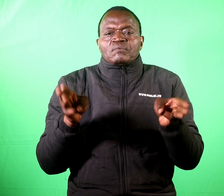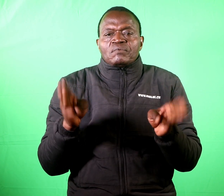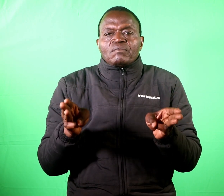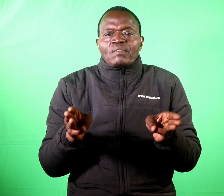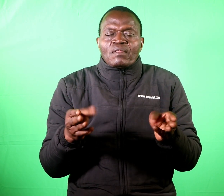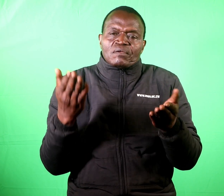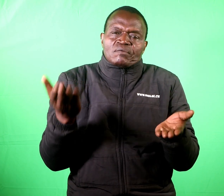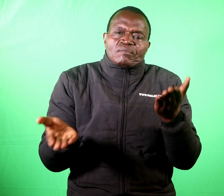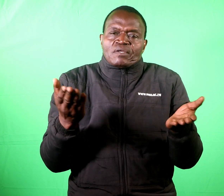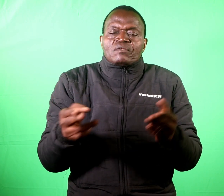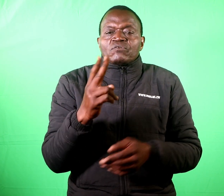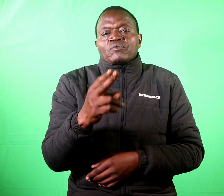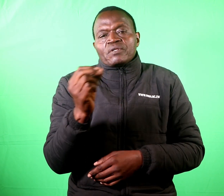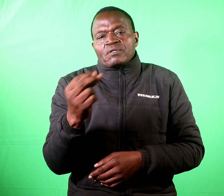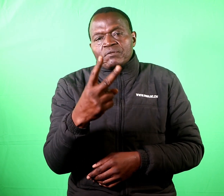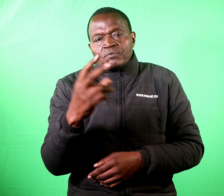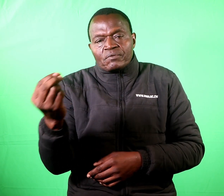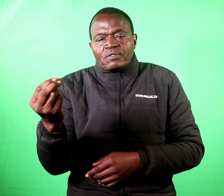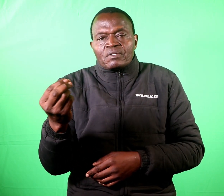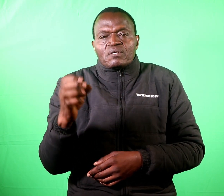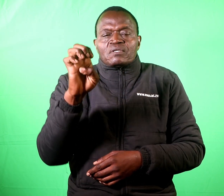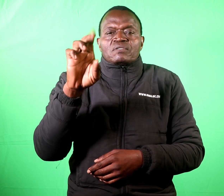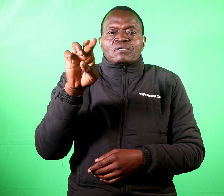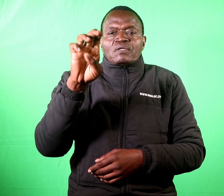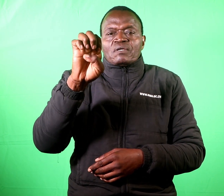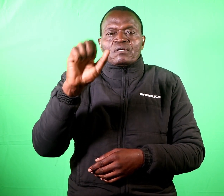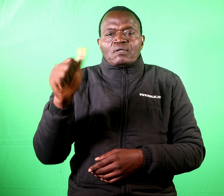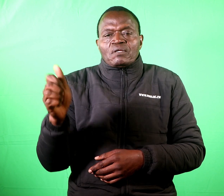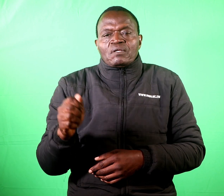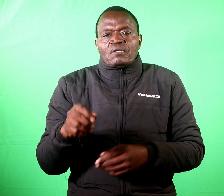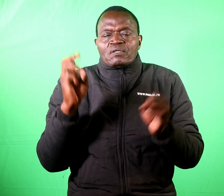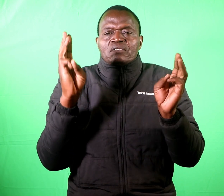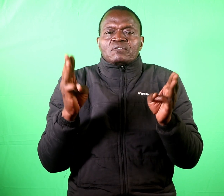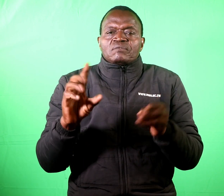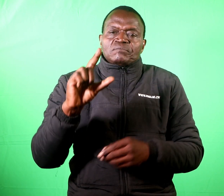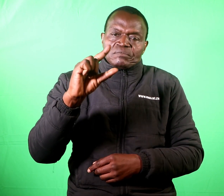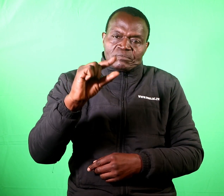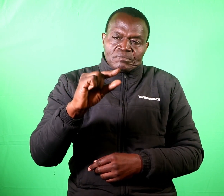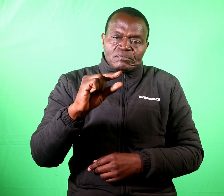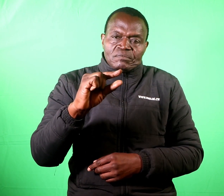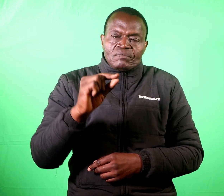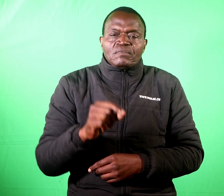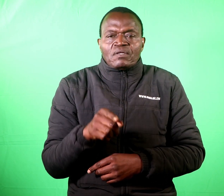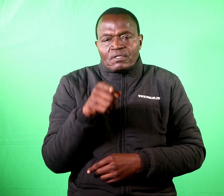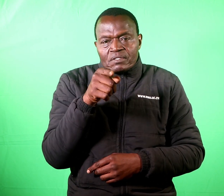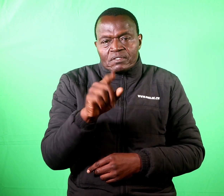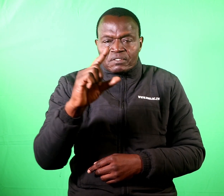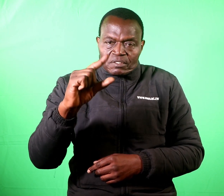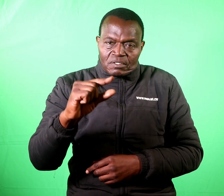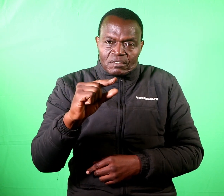Compared to 2020, cereal insecurity has decreased. This reduction is worth